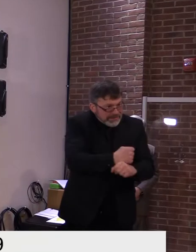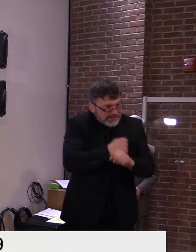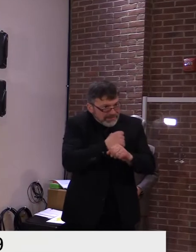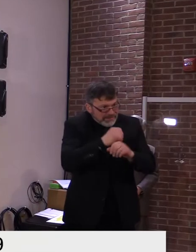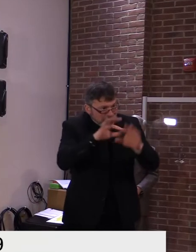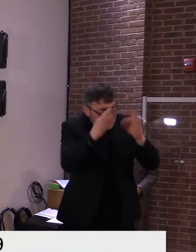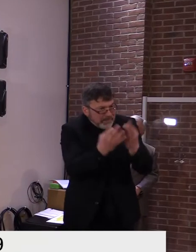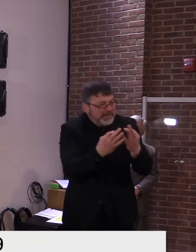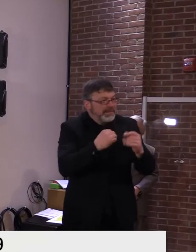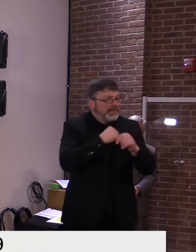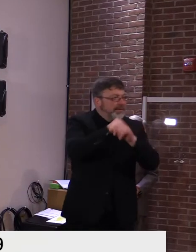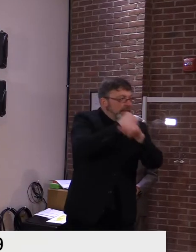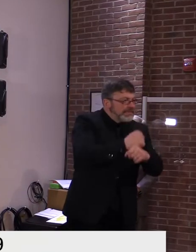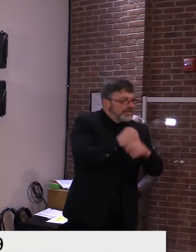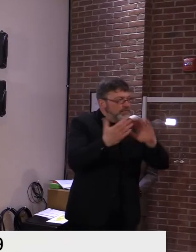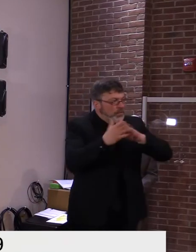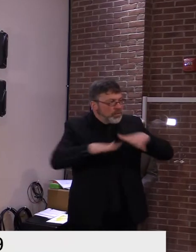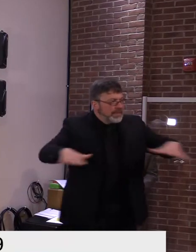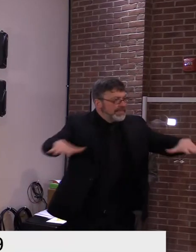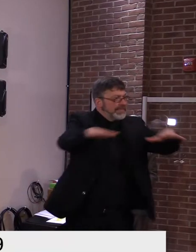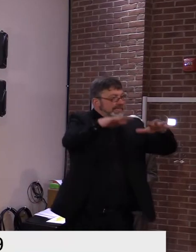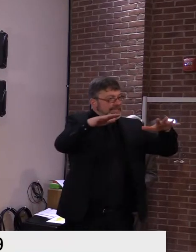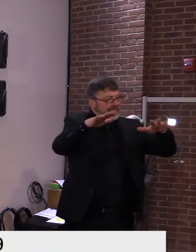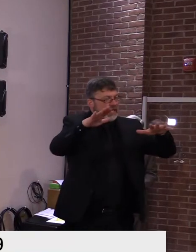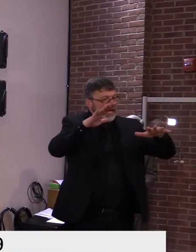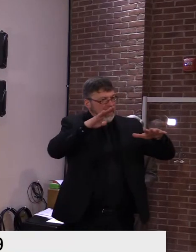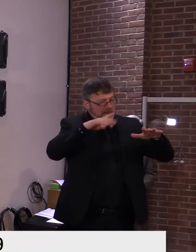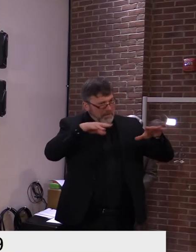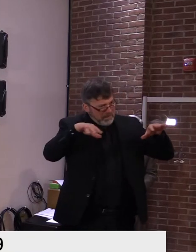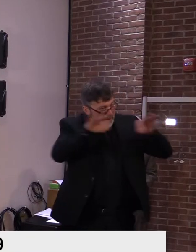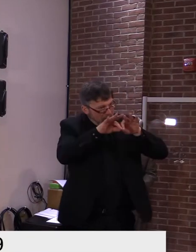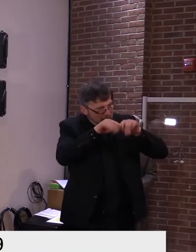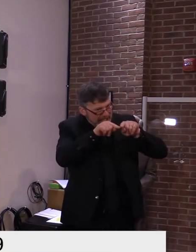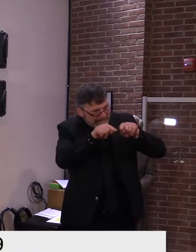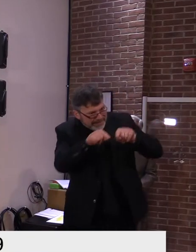Let me tell you a little bit about the 250 cases.